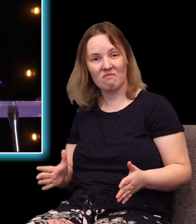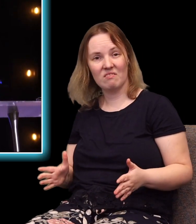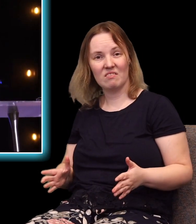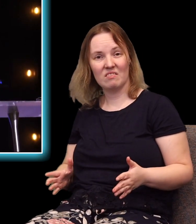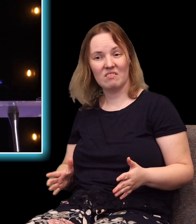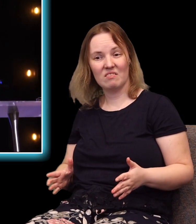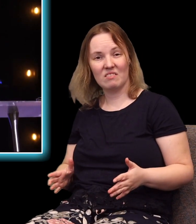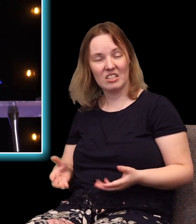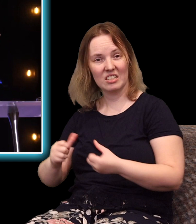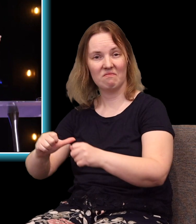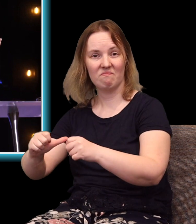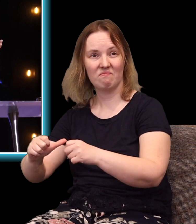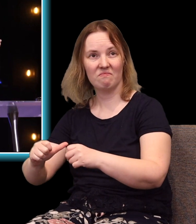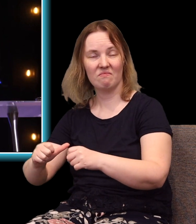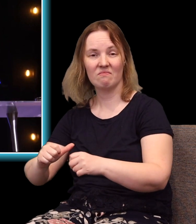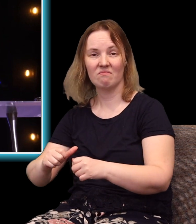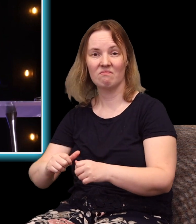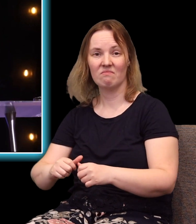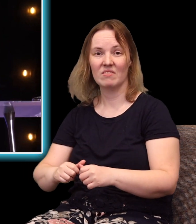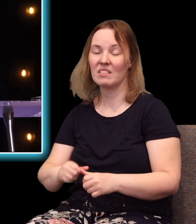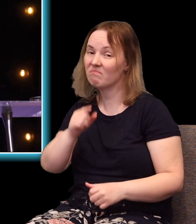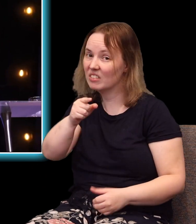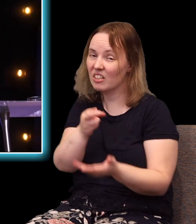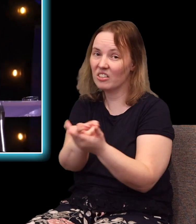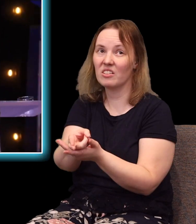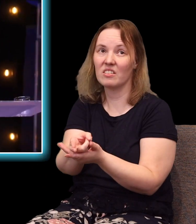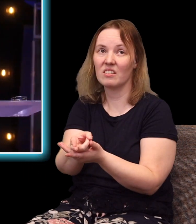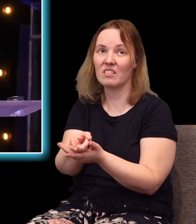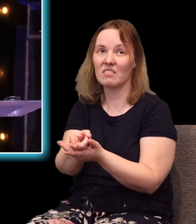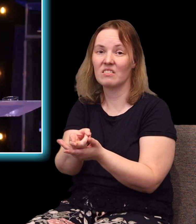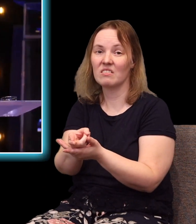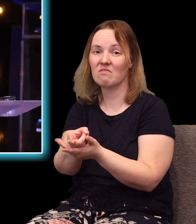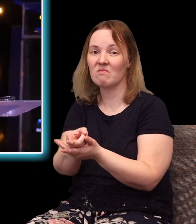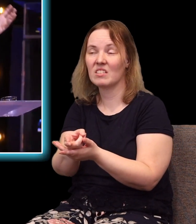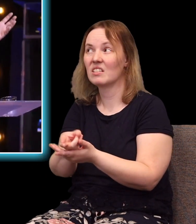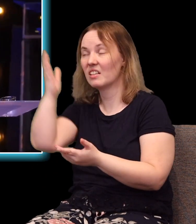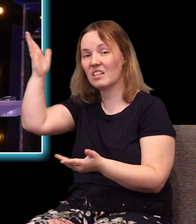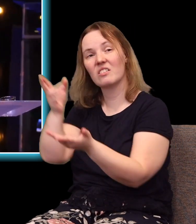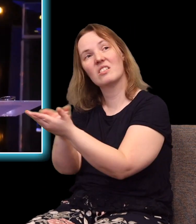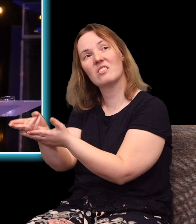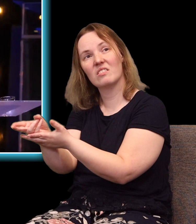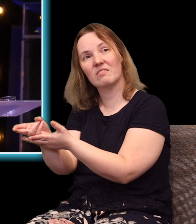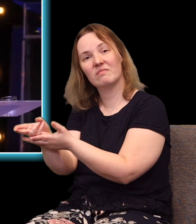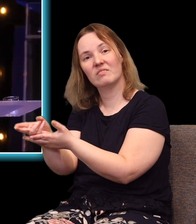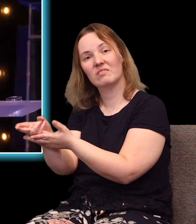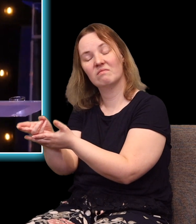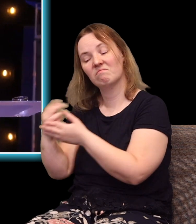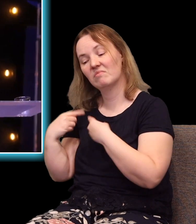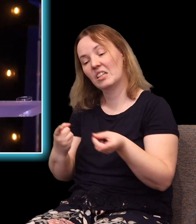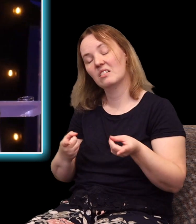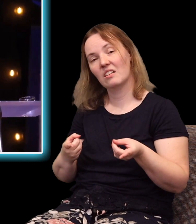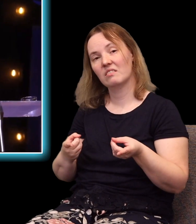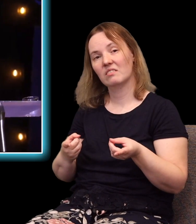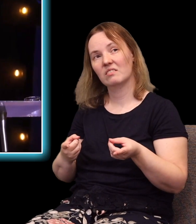So go ahead, knock yourself out. But you know the truth, I know the truth. When you're interested in getting on with it, let me know and let's move